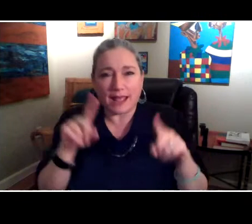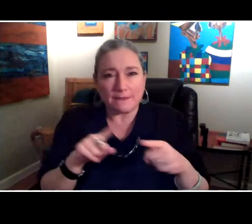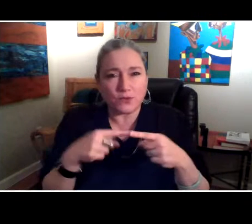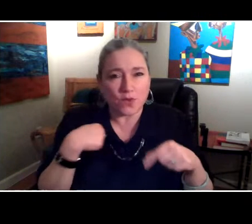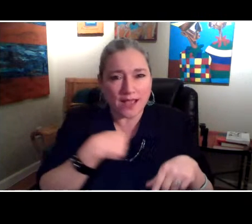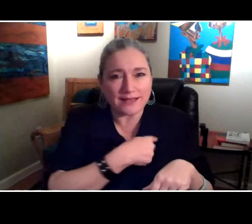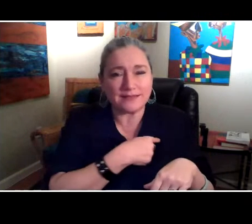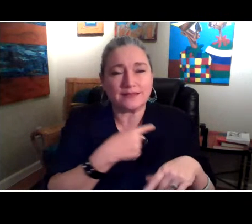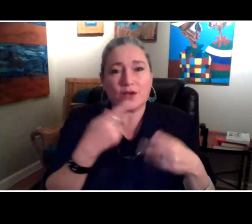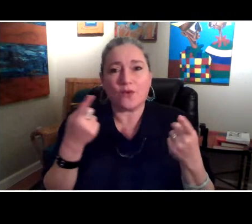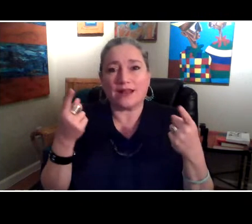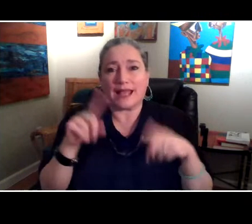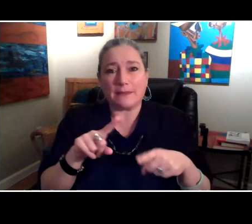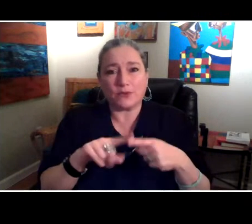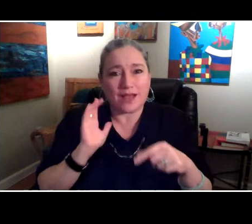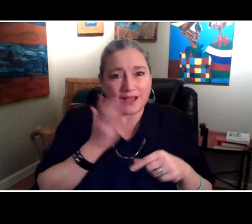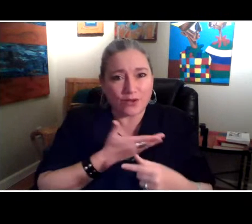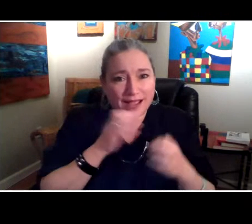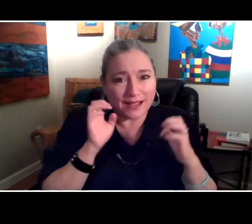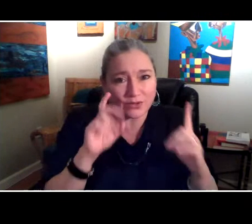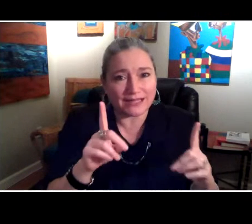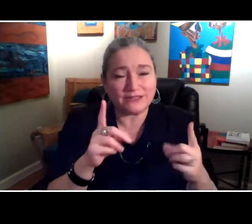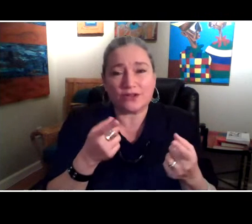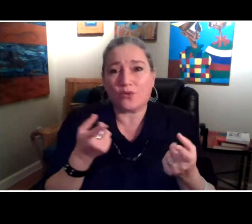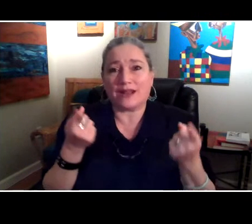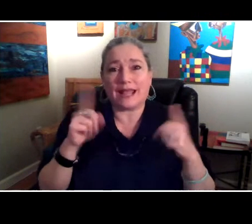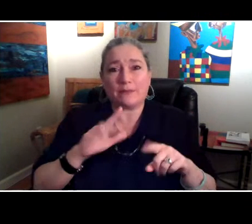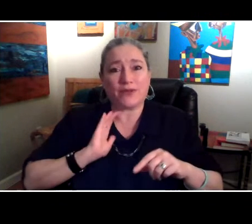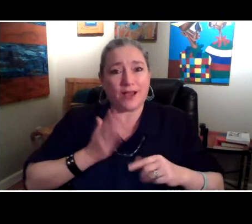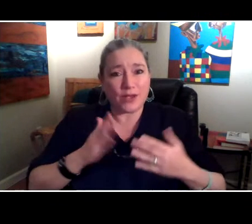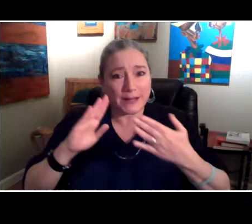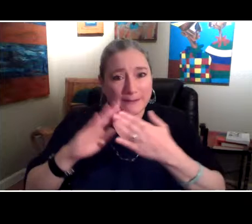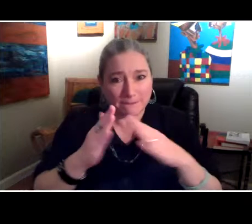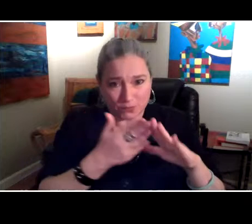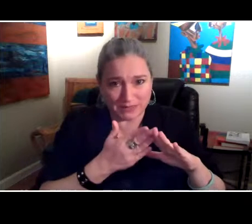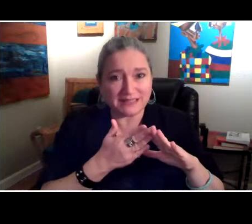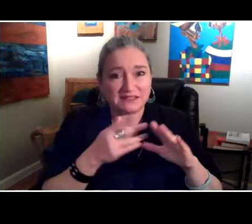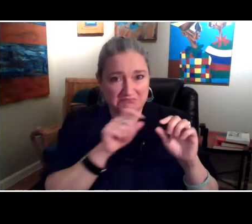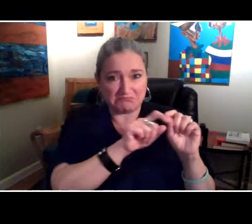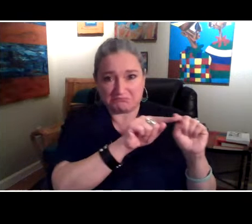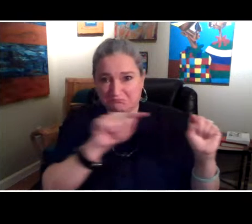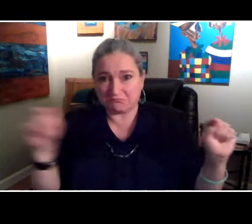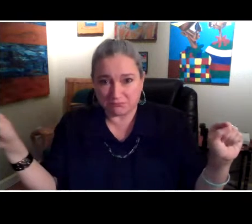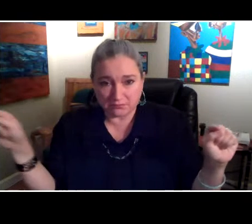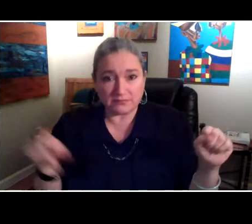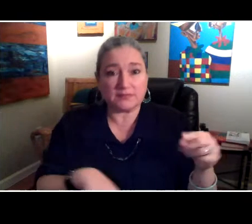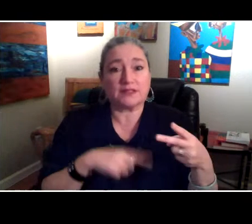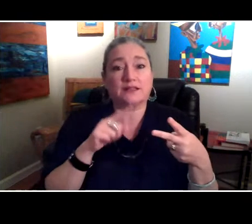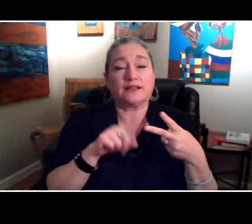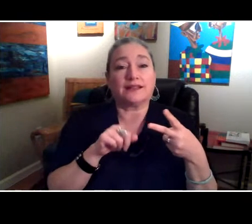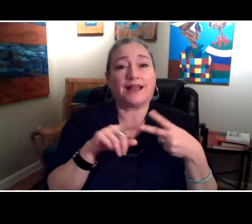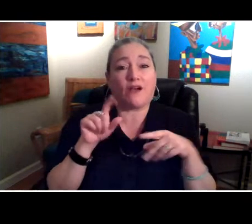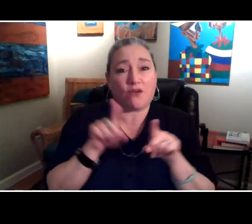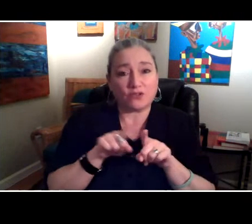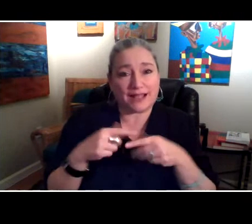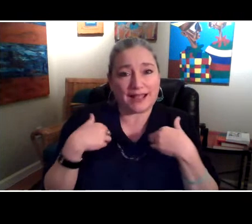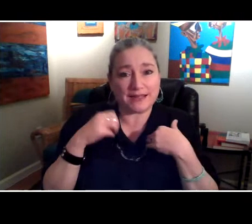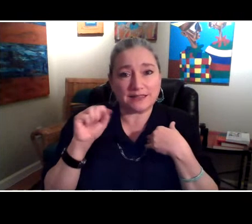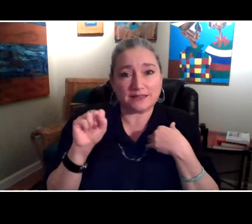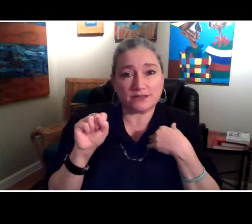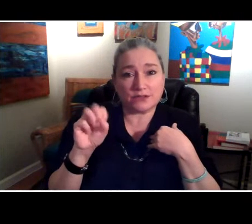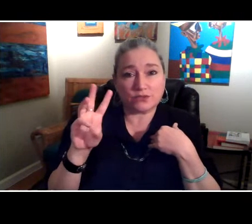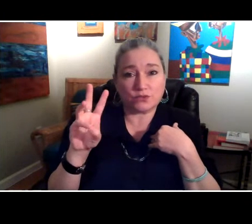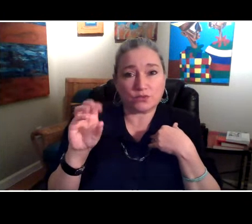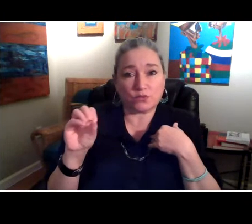it had an impact here. We wanted to develop a robust timeline to understand what happened in our history, what happened in our